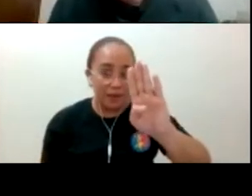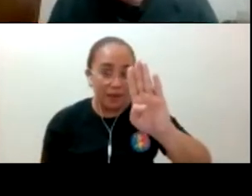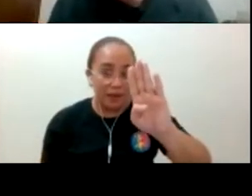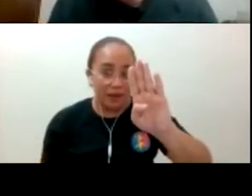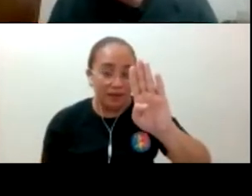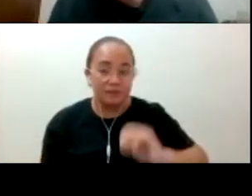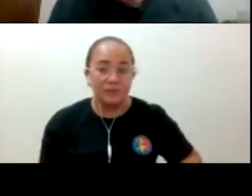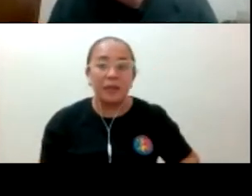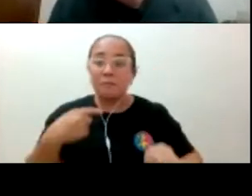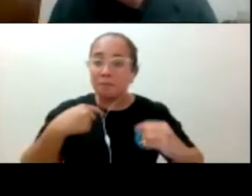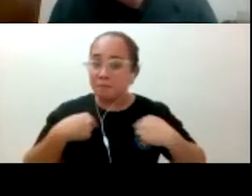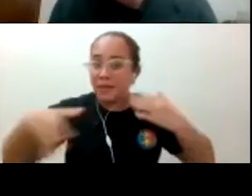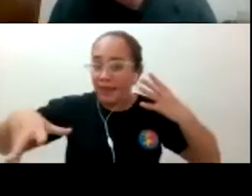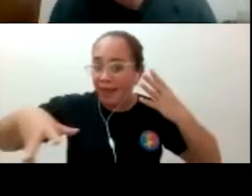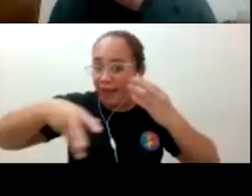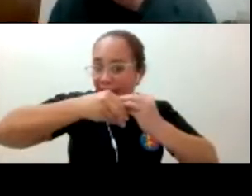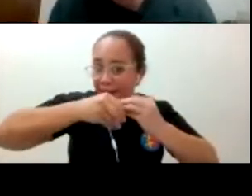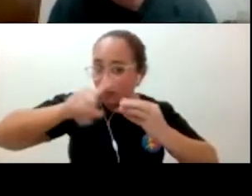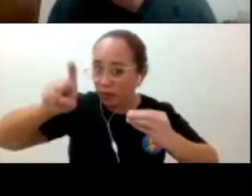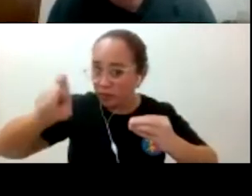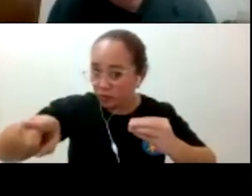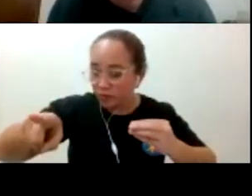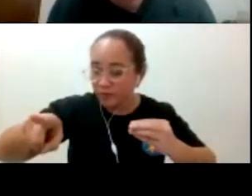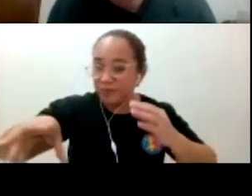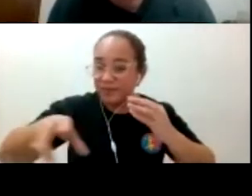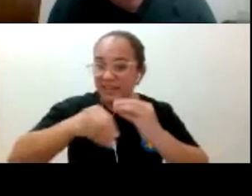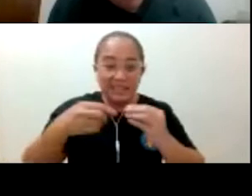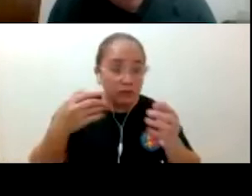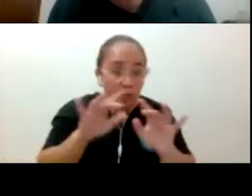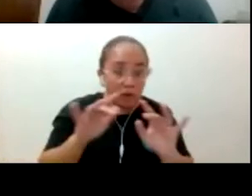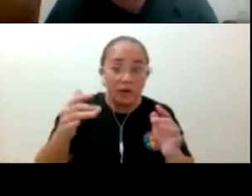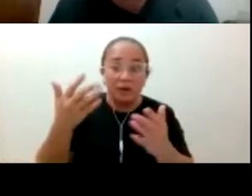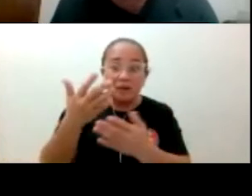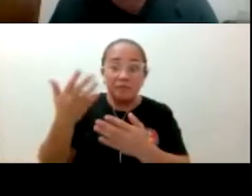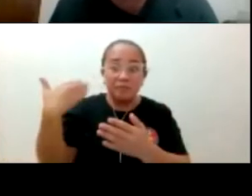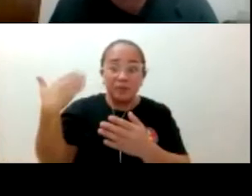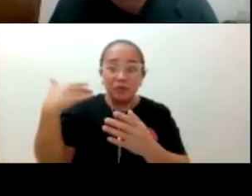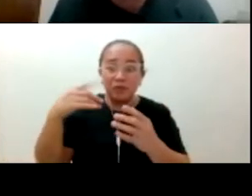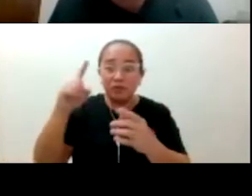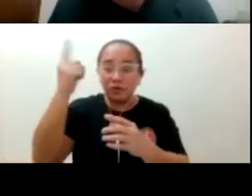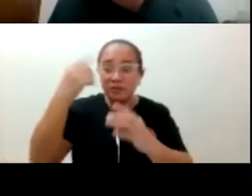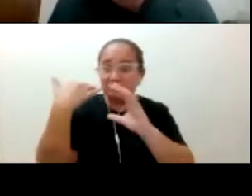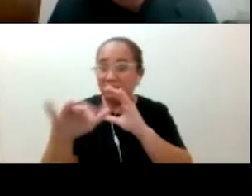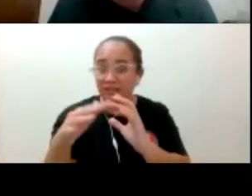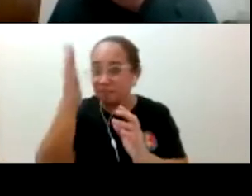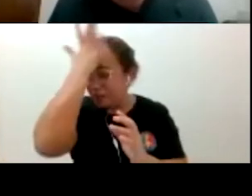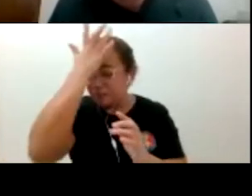Now I'm adding some additional question that I didn't add on the first thing that I sent to Peebs.